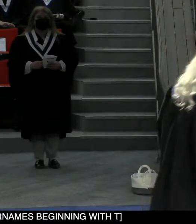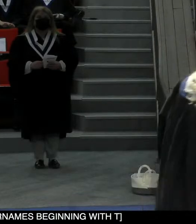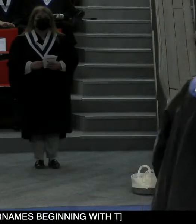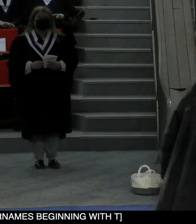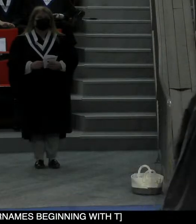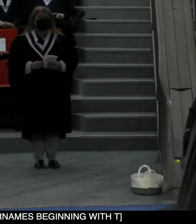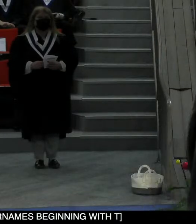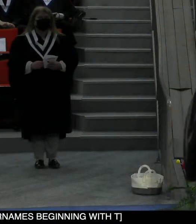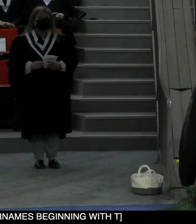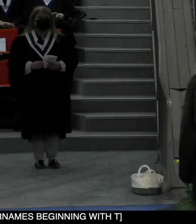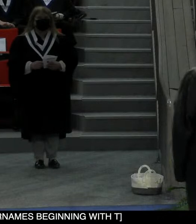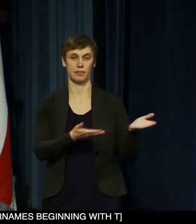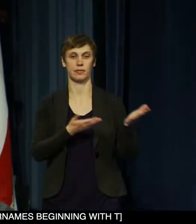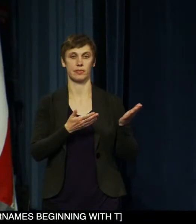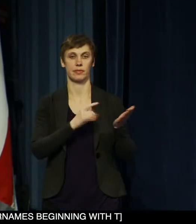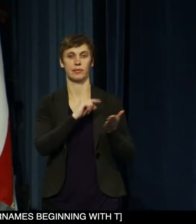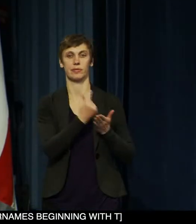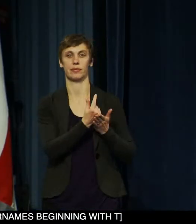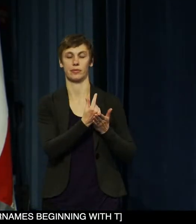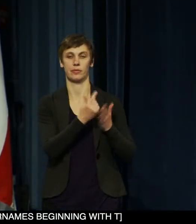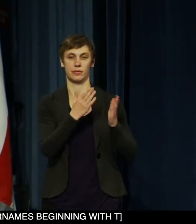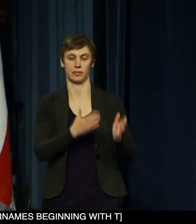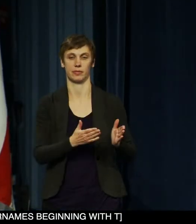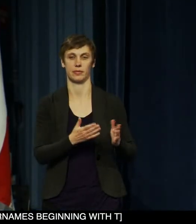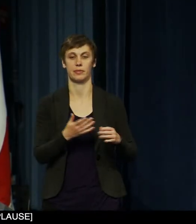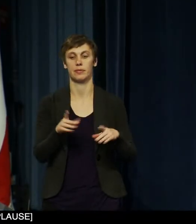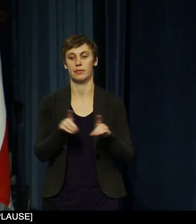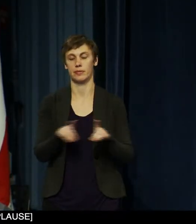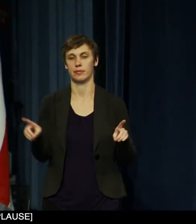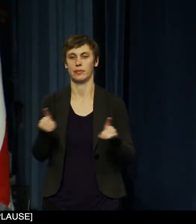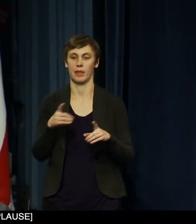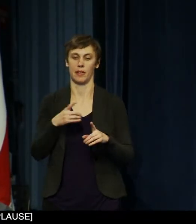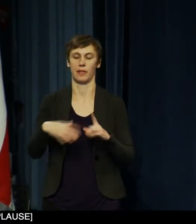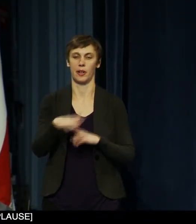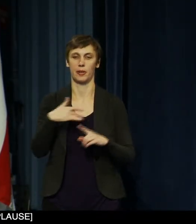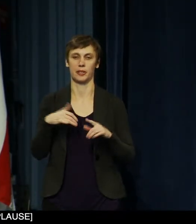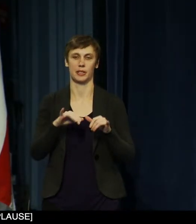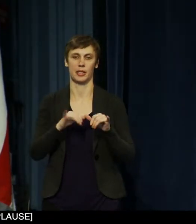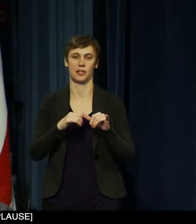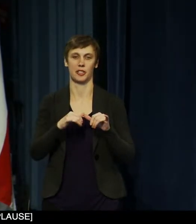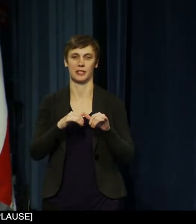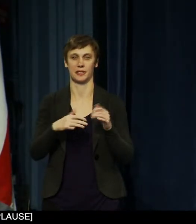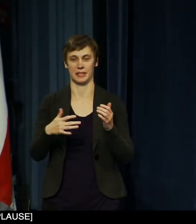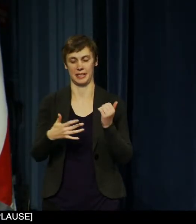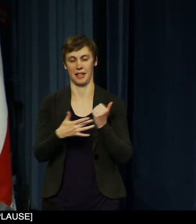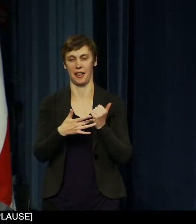Mr. President, the graduates for the Diploma in Environmental Engineering Technology.